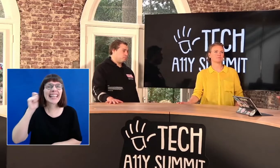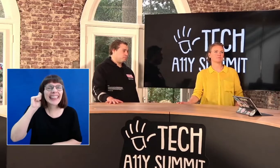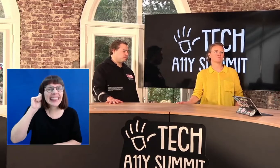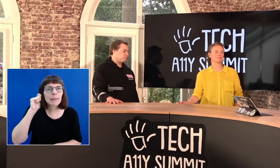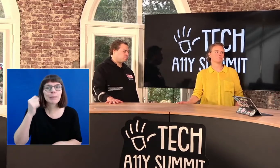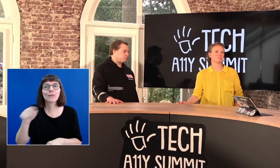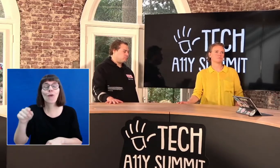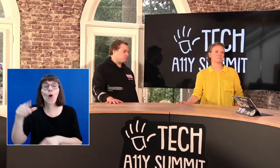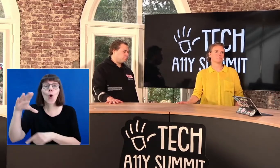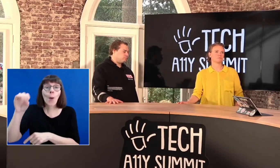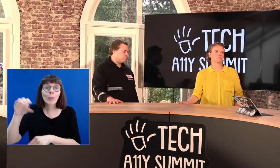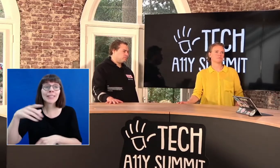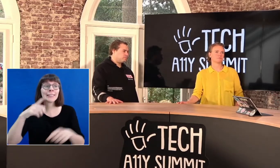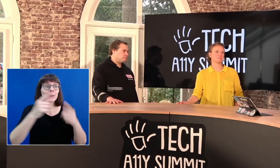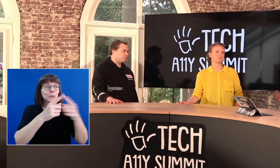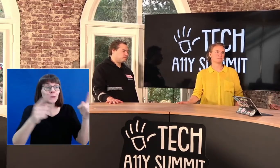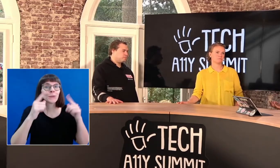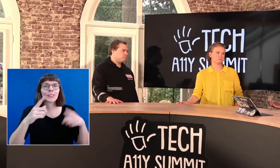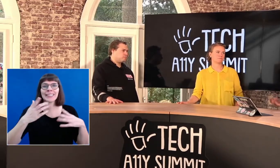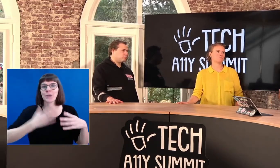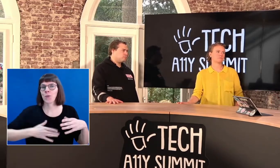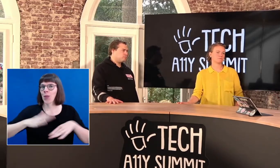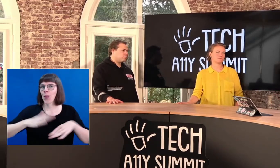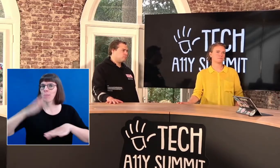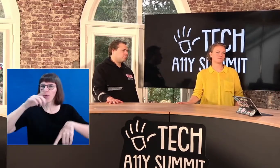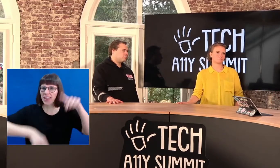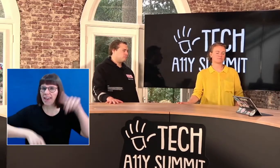diverse people and want to become more accessible?